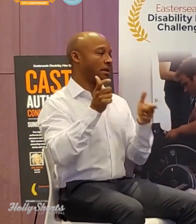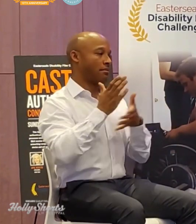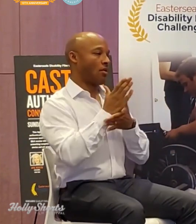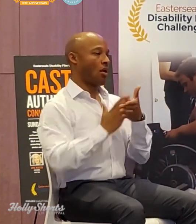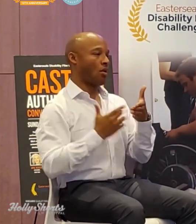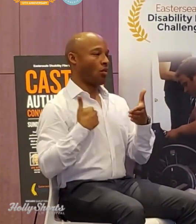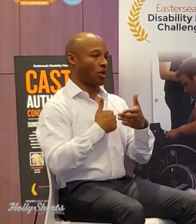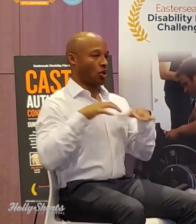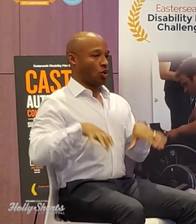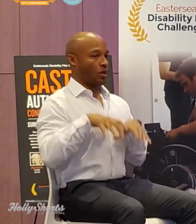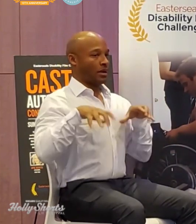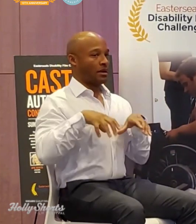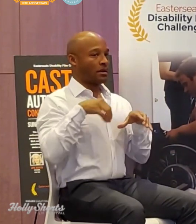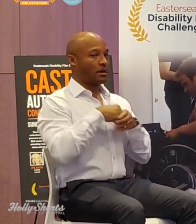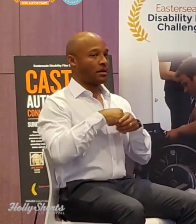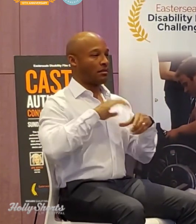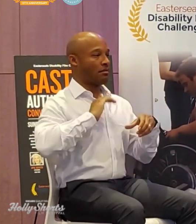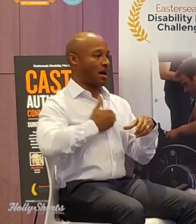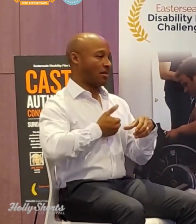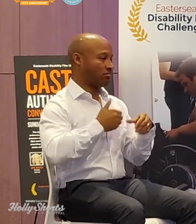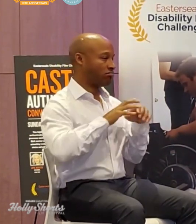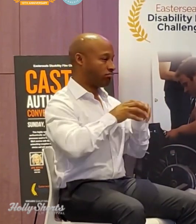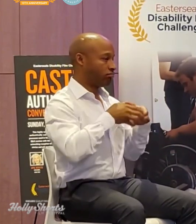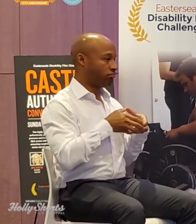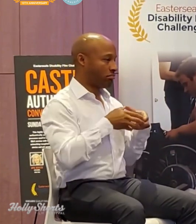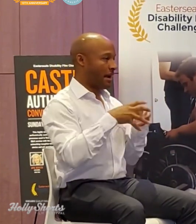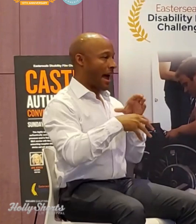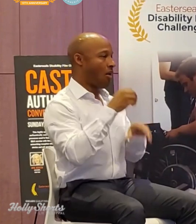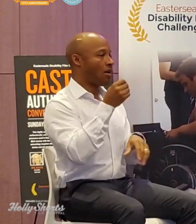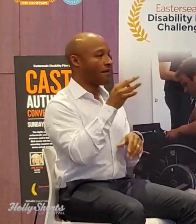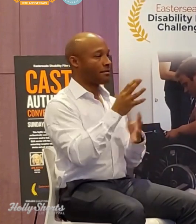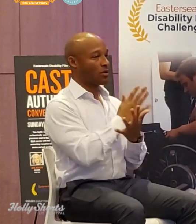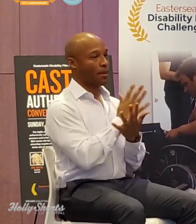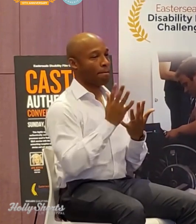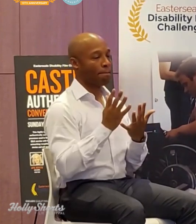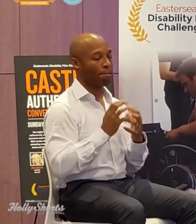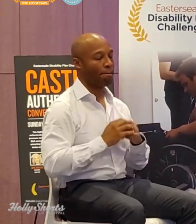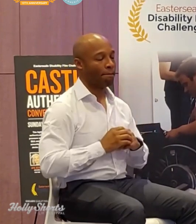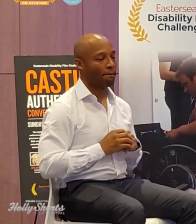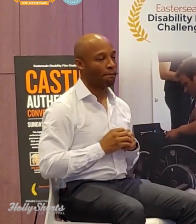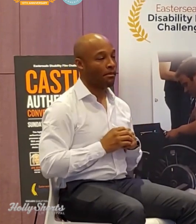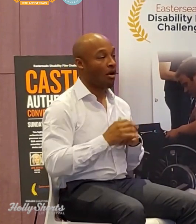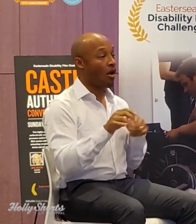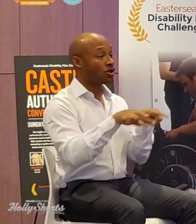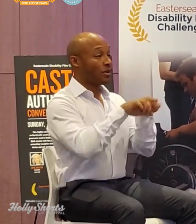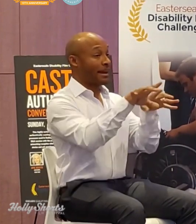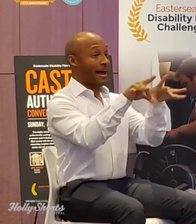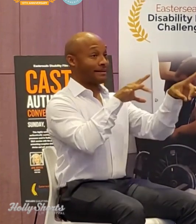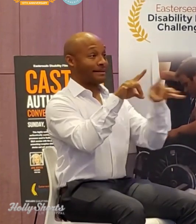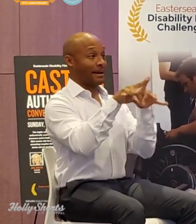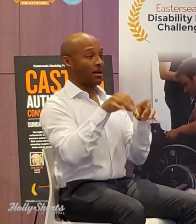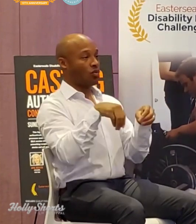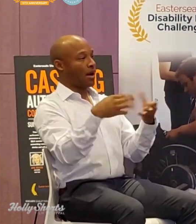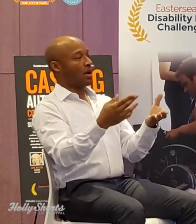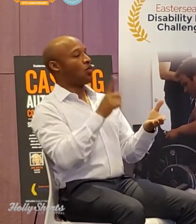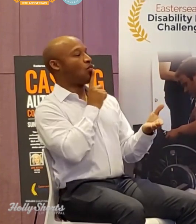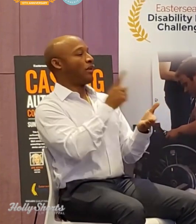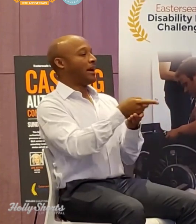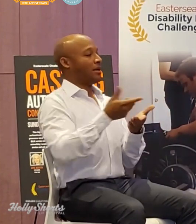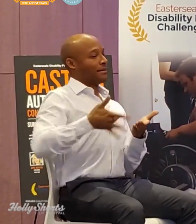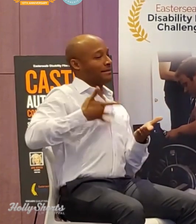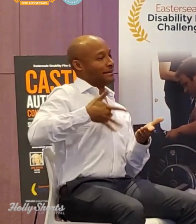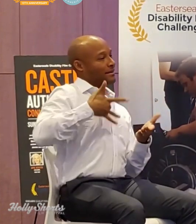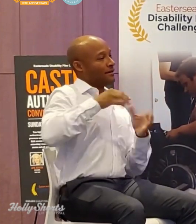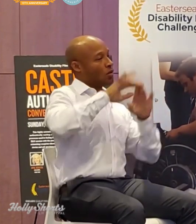do. And also casting in such a way that creates a real sense of the world in which we all live. Also, my best friend